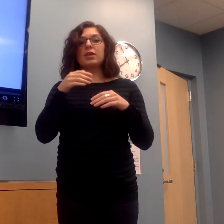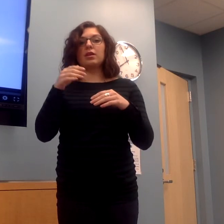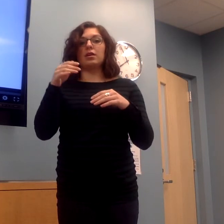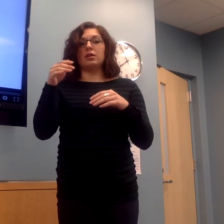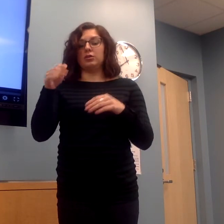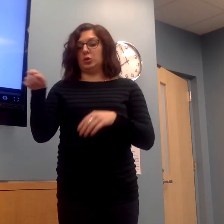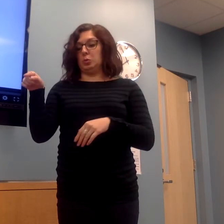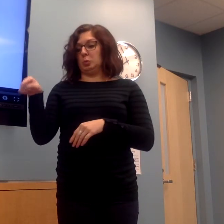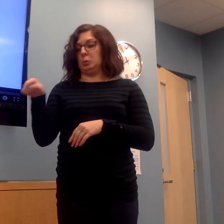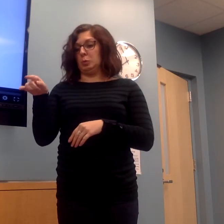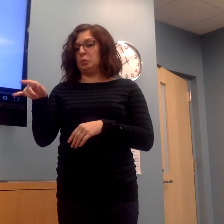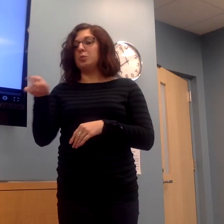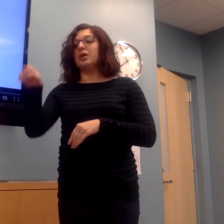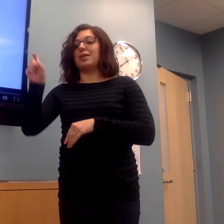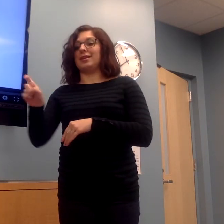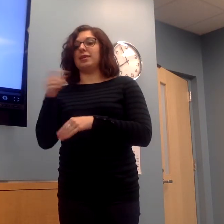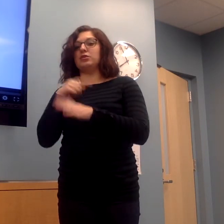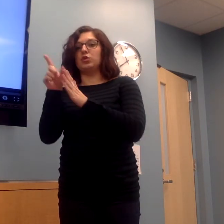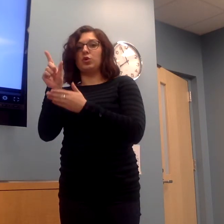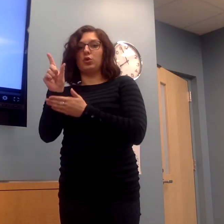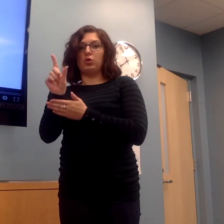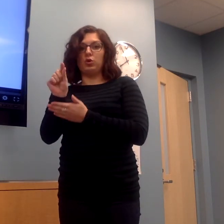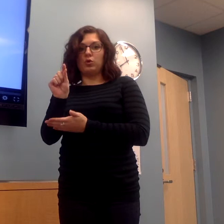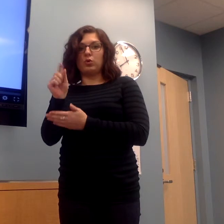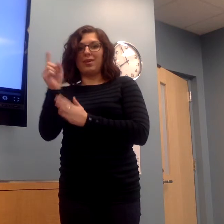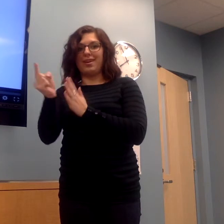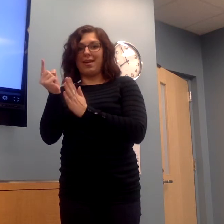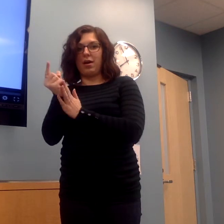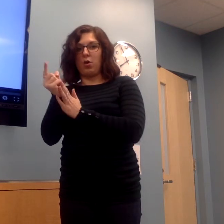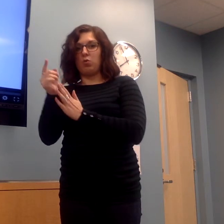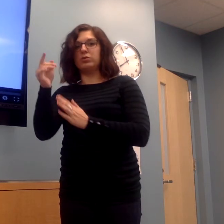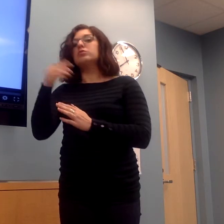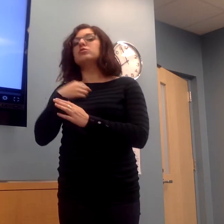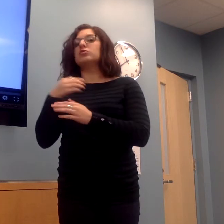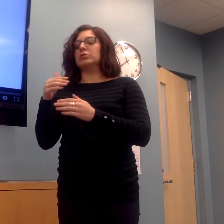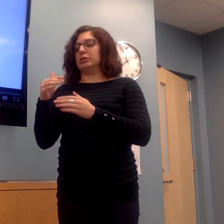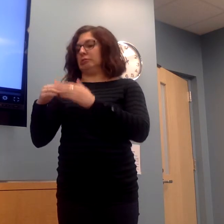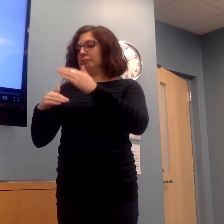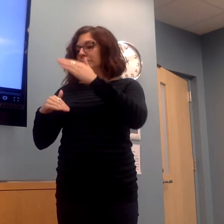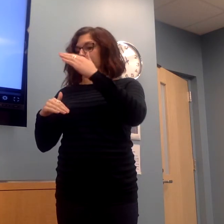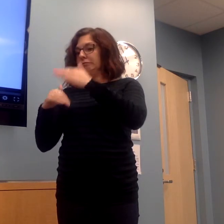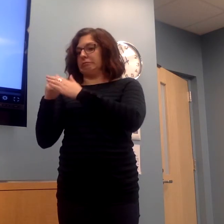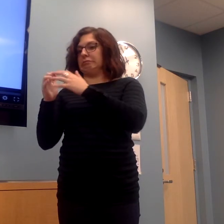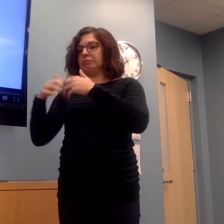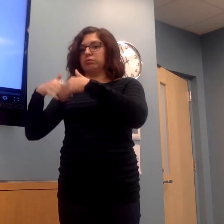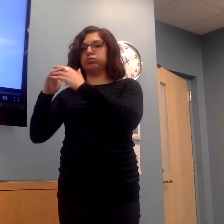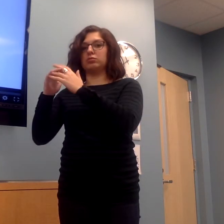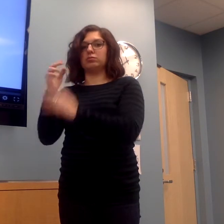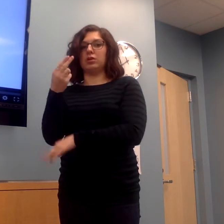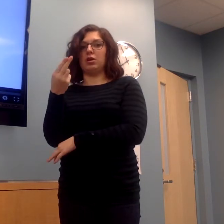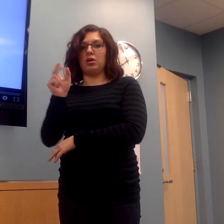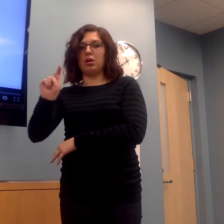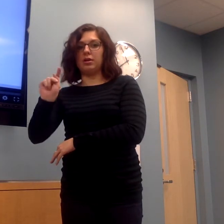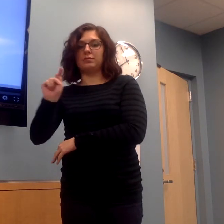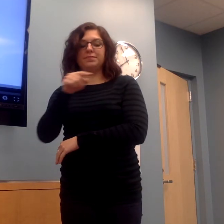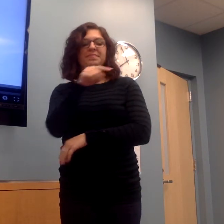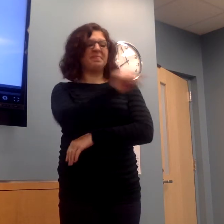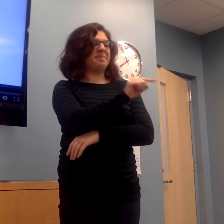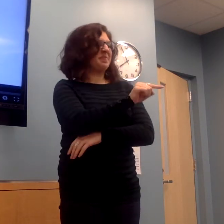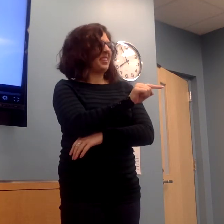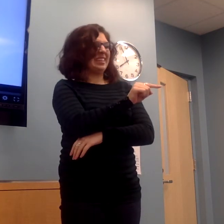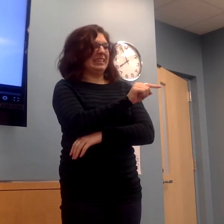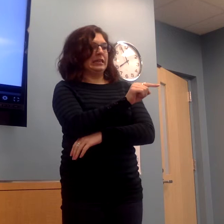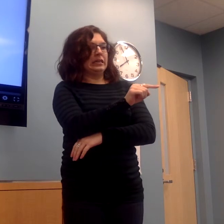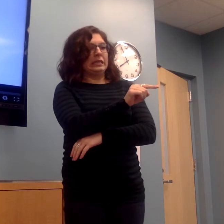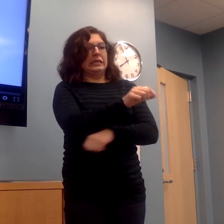needs 20 hours. Gilligan, on the other hand, is not very competent. He tends to knock the hut over a time or two before completion and takes